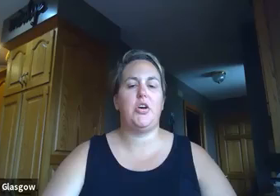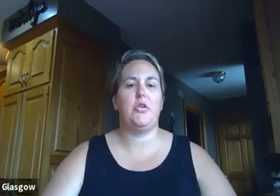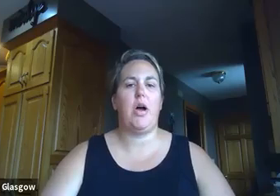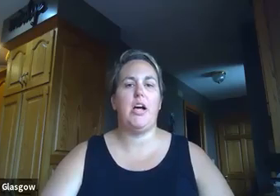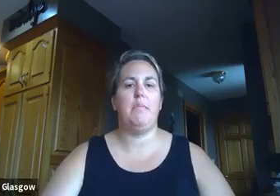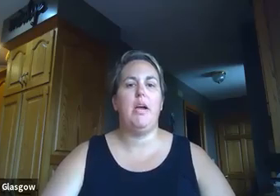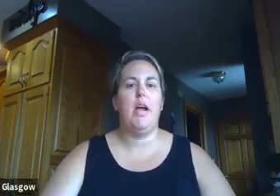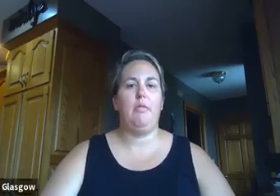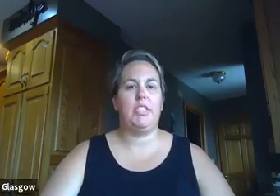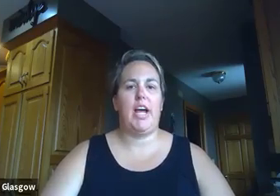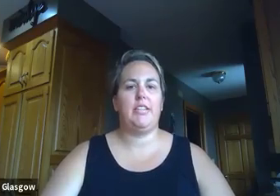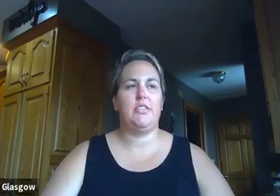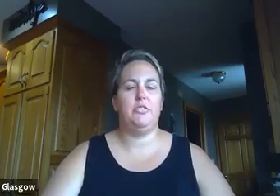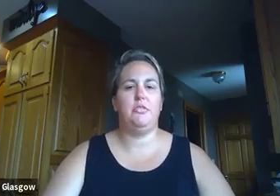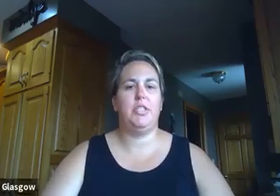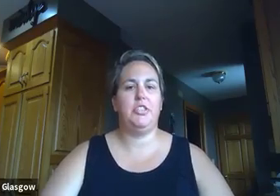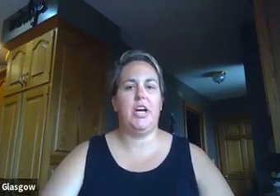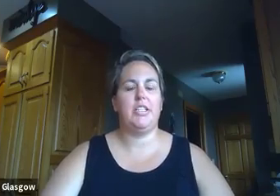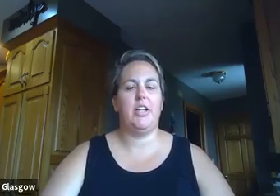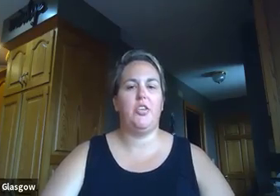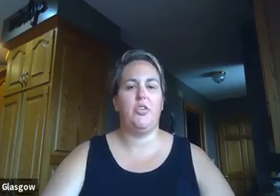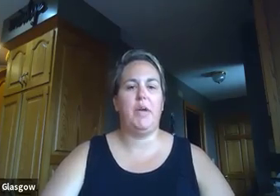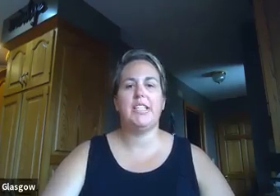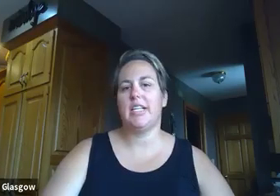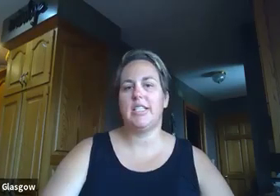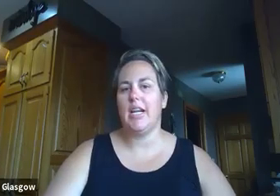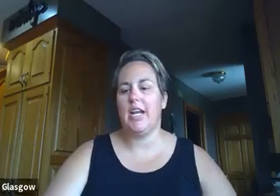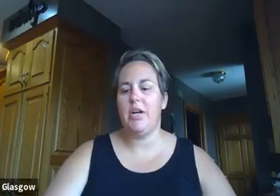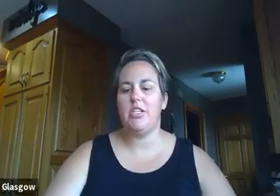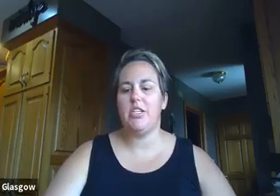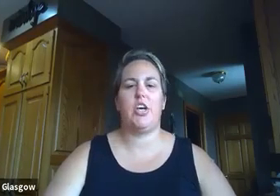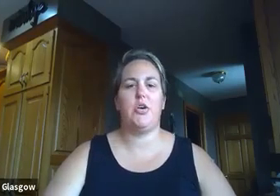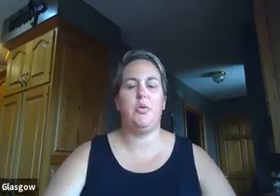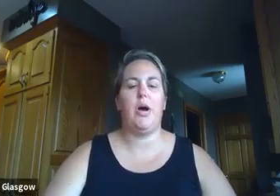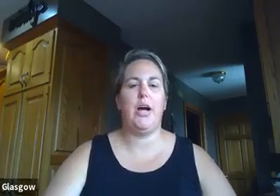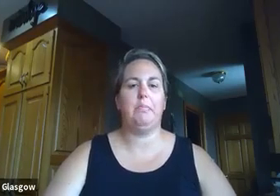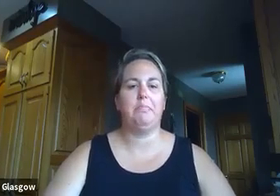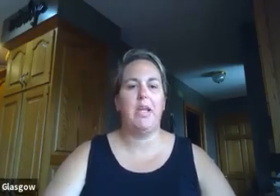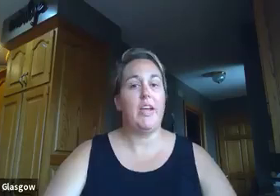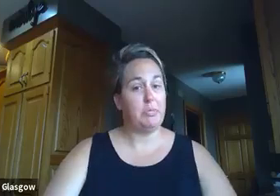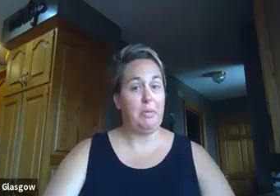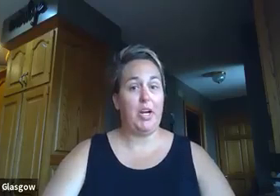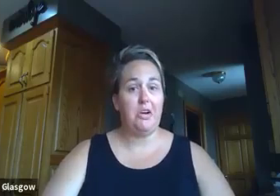So I was asked to teach you guys a little basic sign language. So that's what I'm going to do.